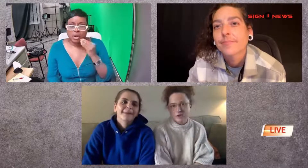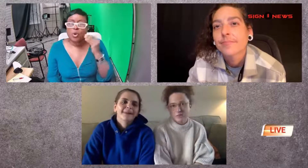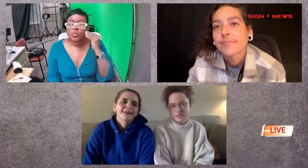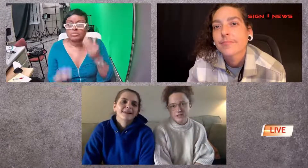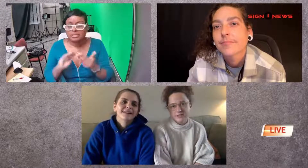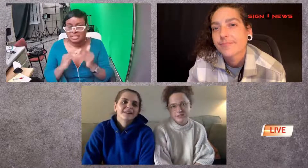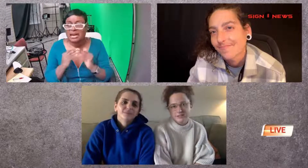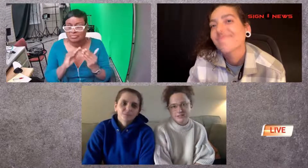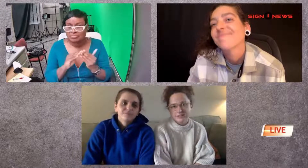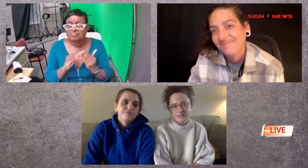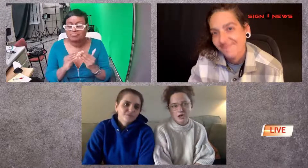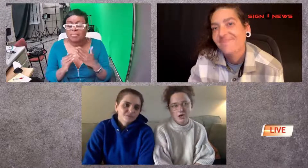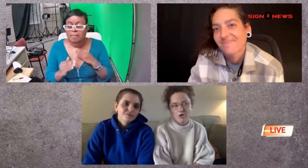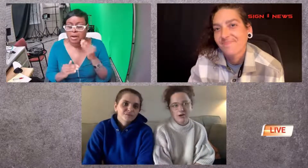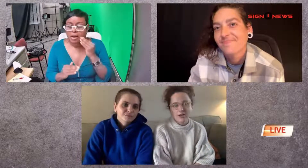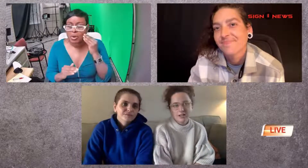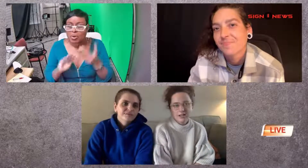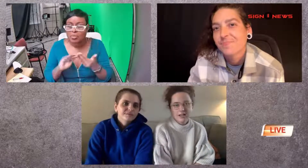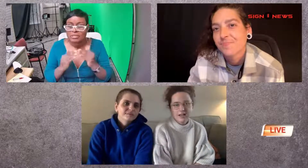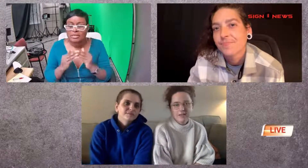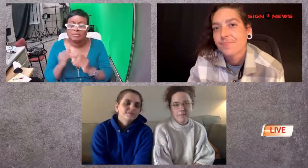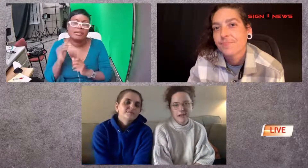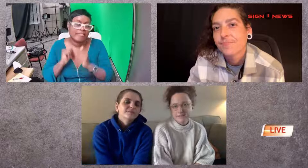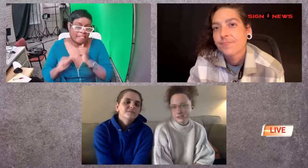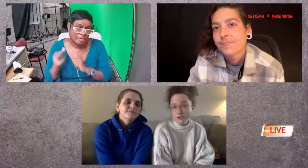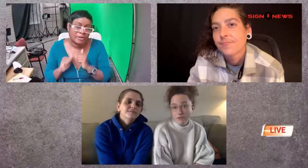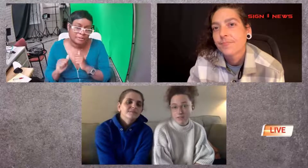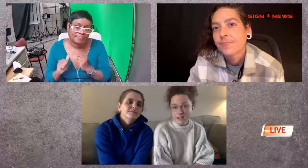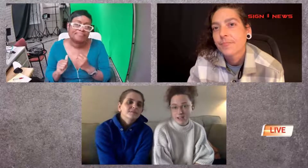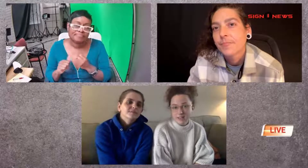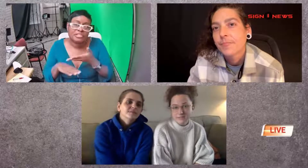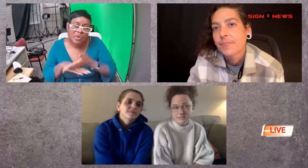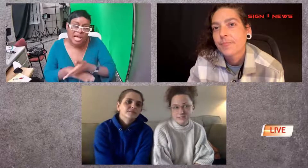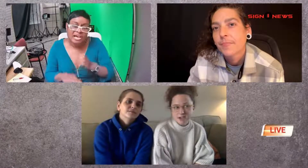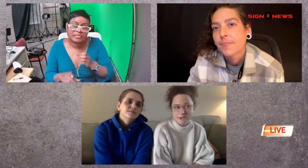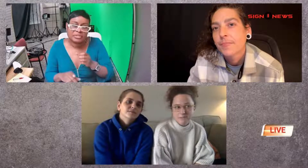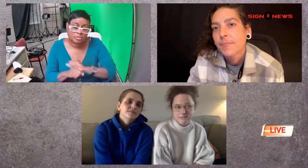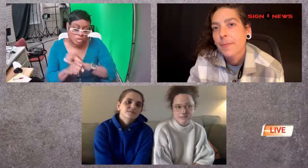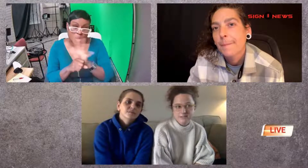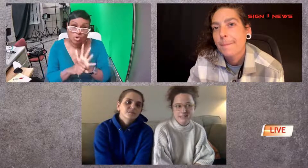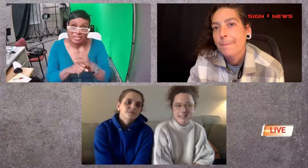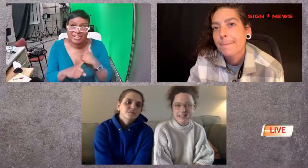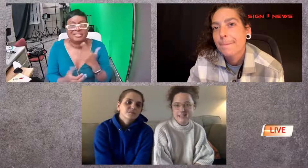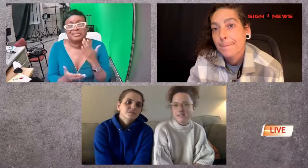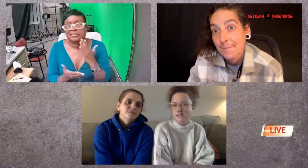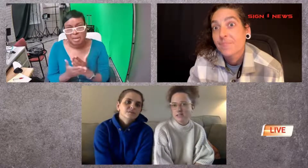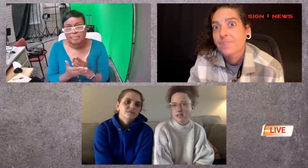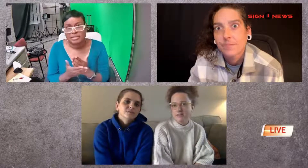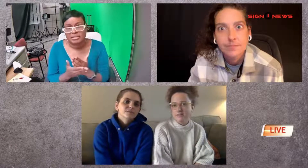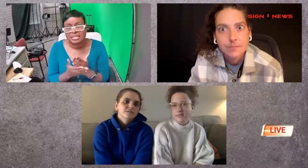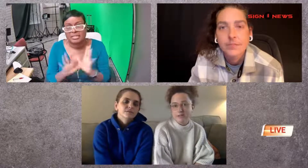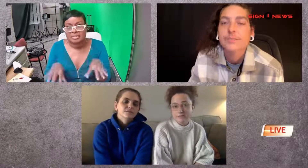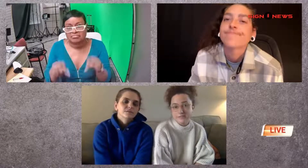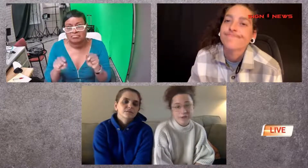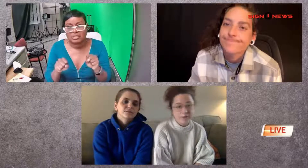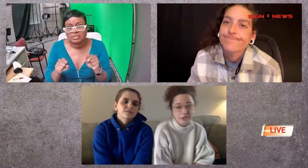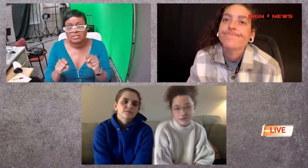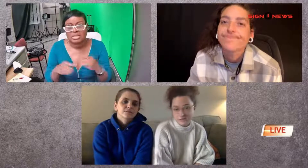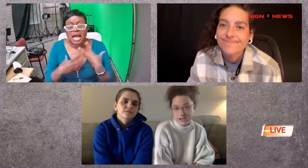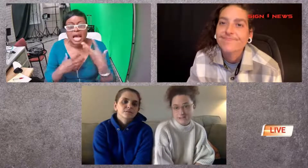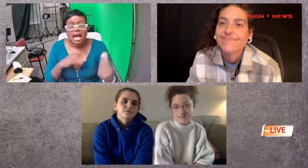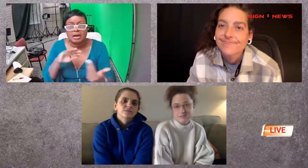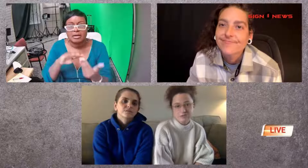This is my hometown theater. So after COVID, I kind of stopped taking a lot of out of